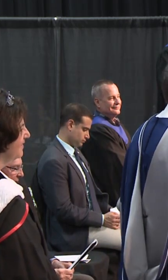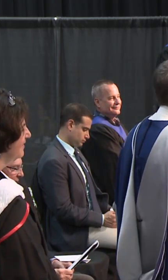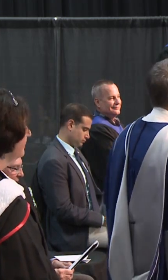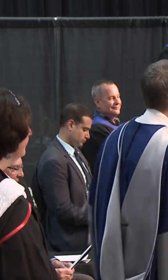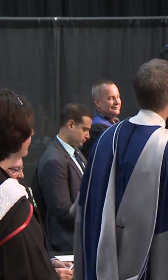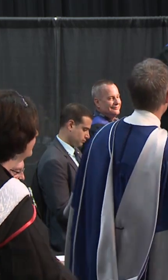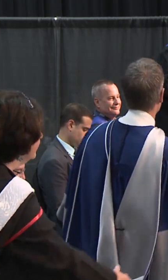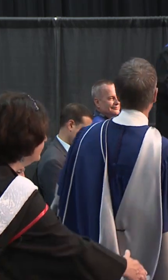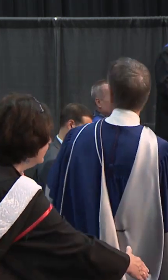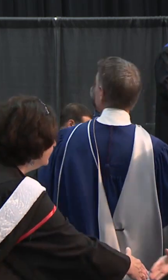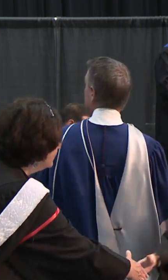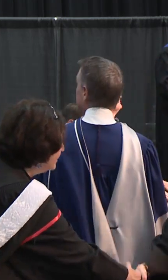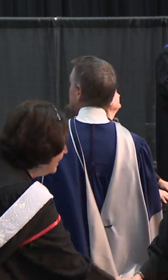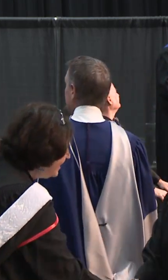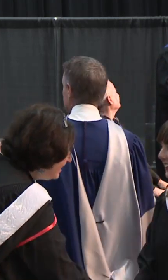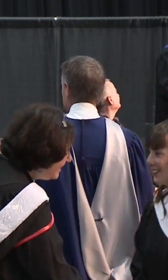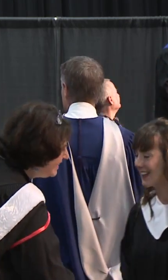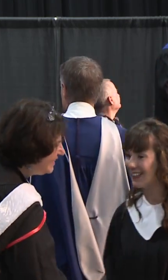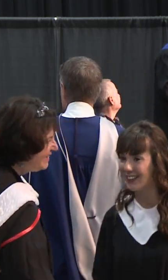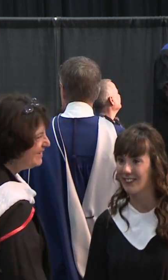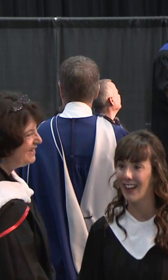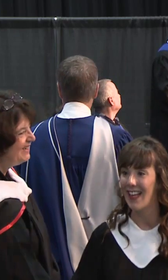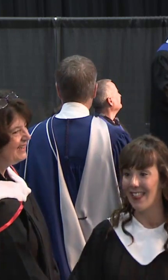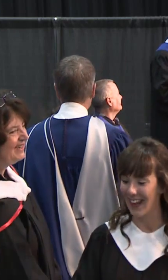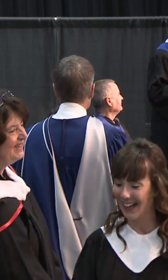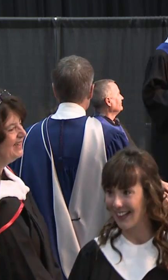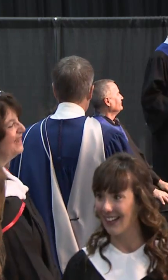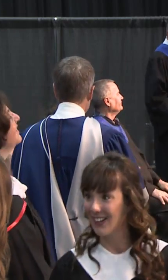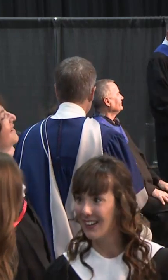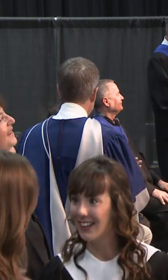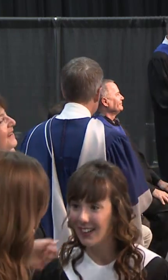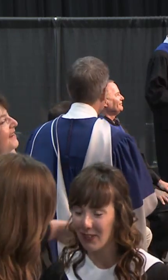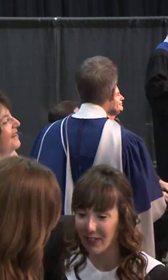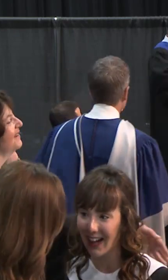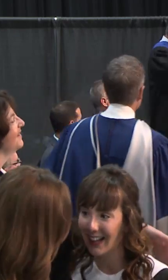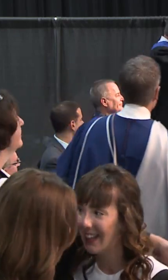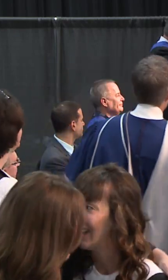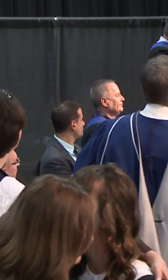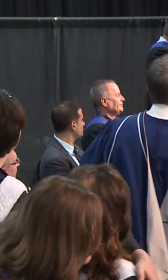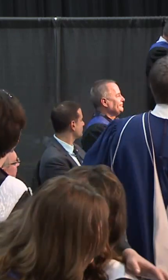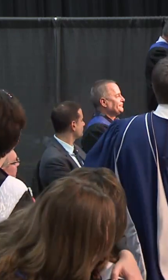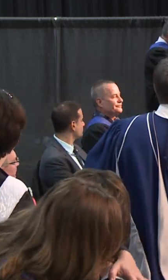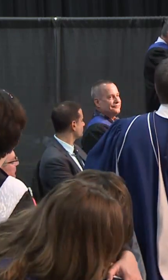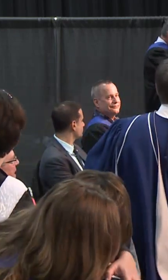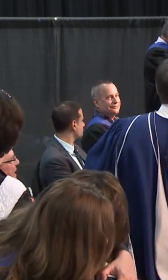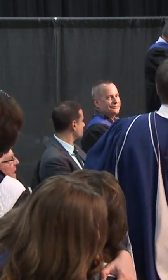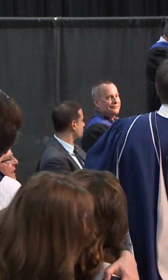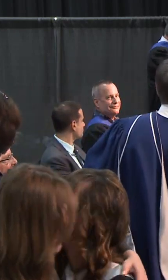With honors, Jacob Stark.